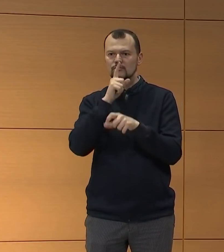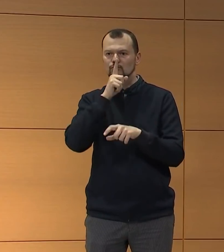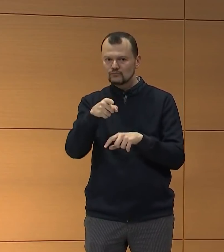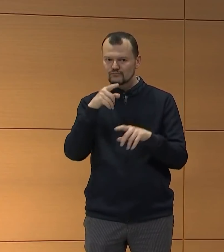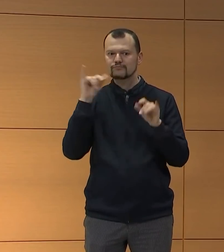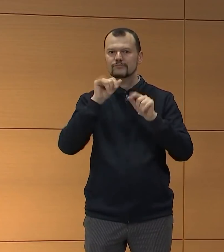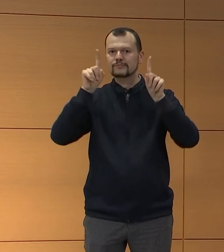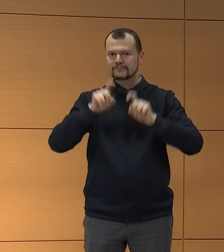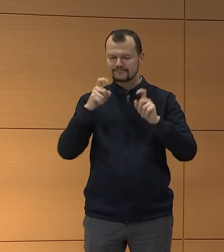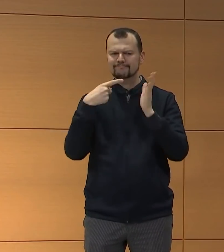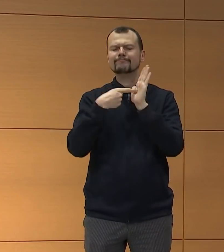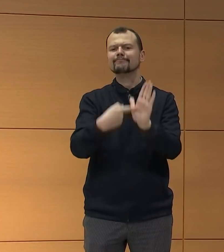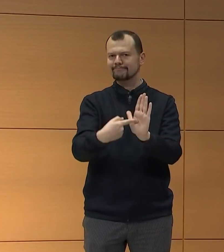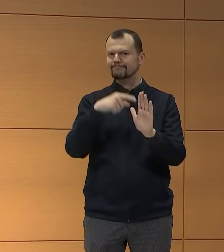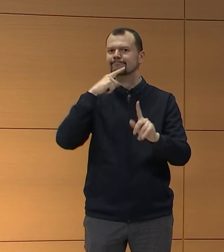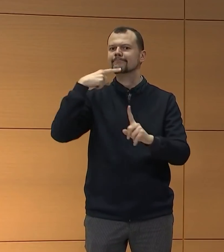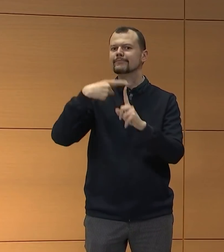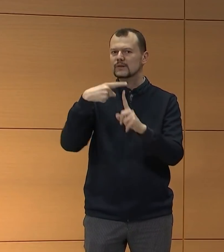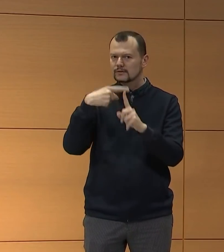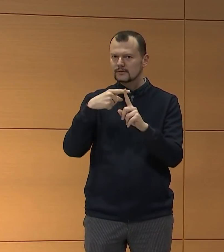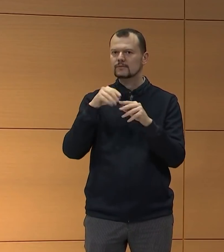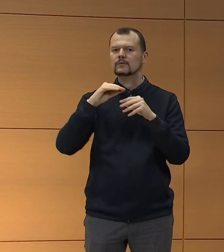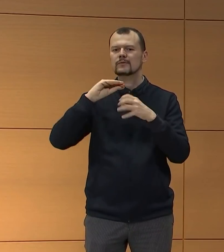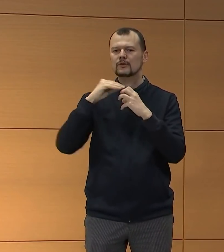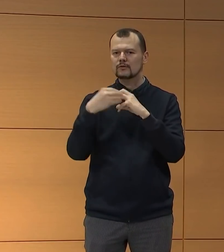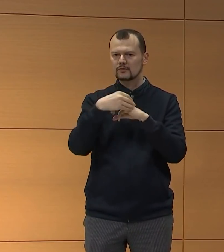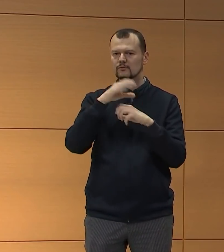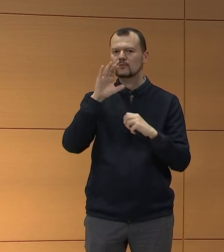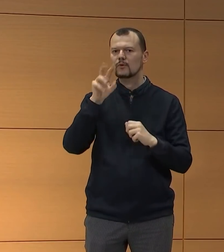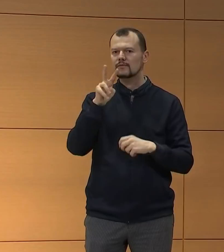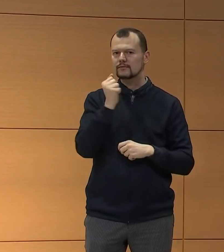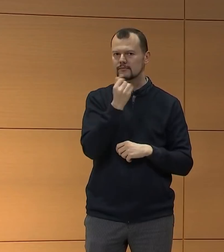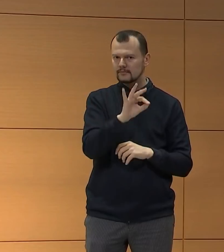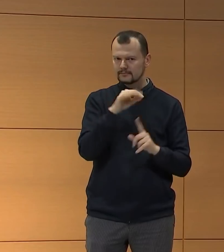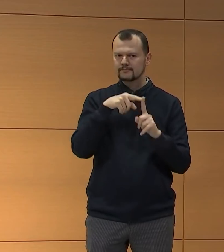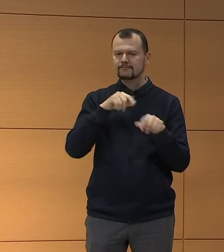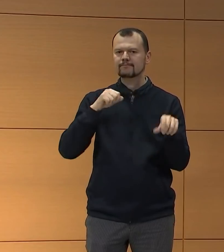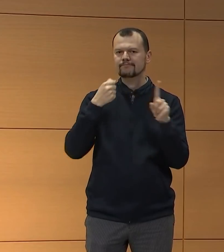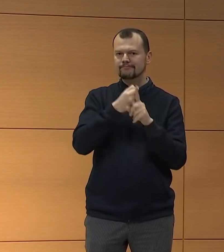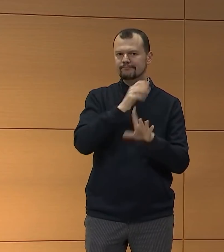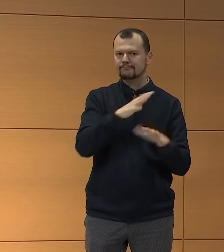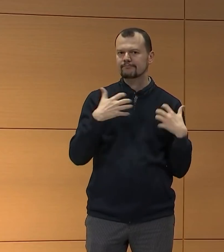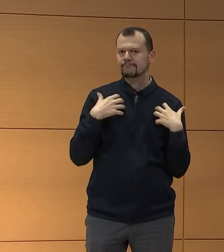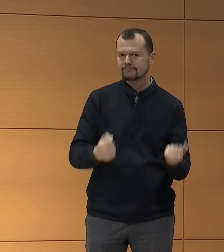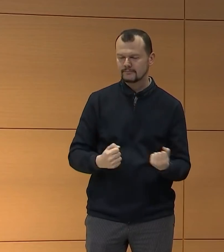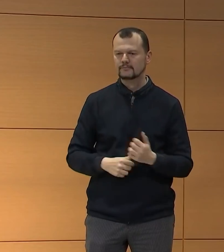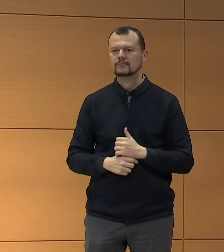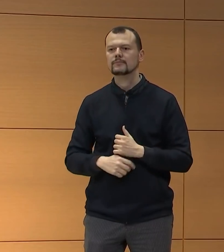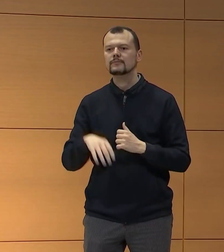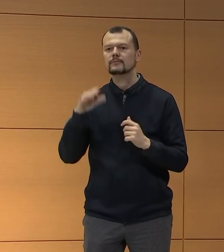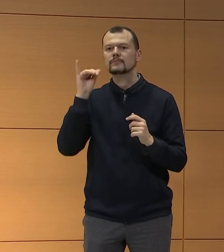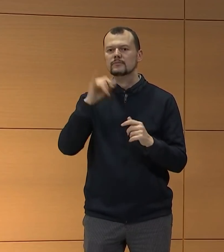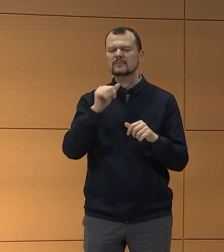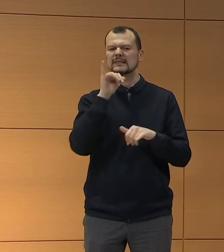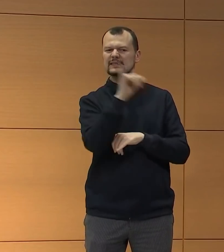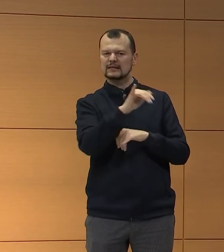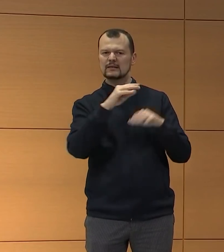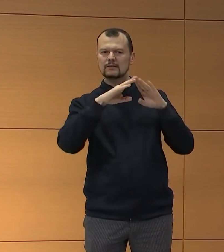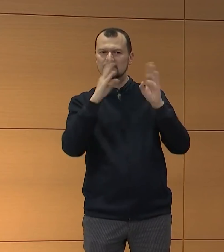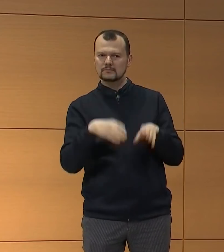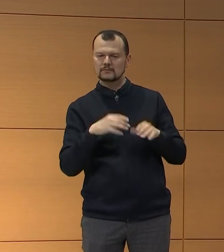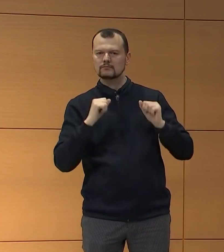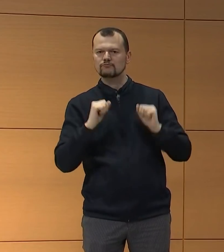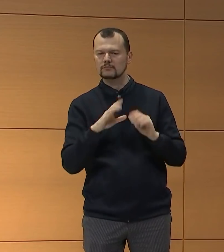And this individual also is isolated at home. The health department is working to identify